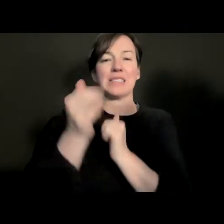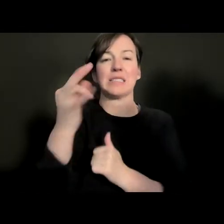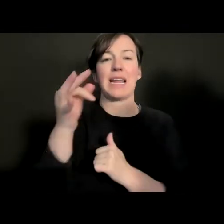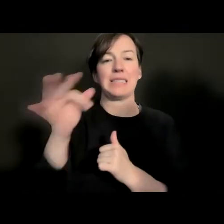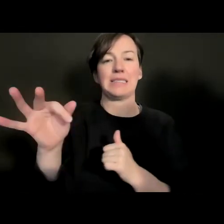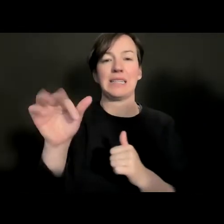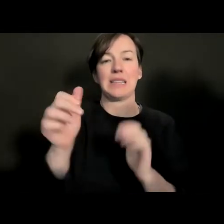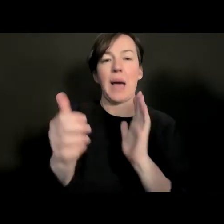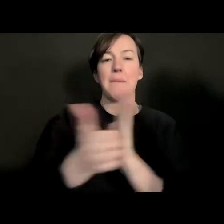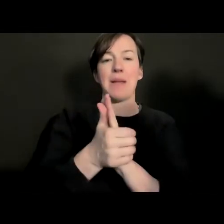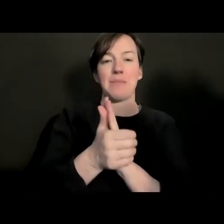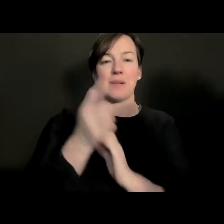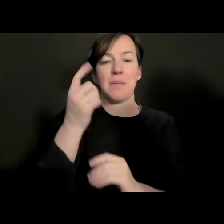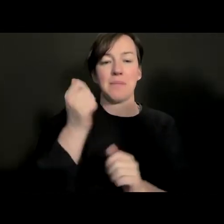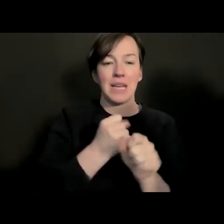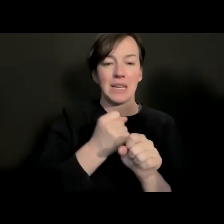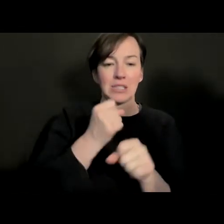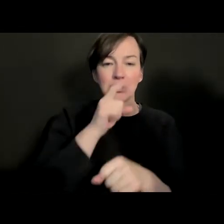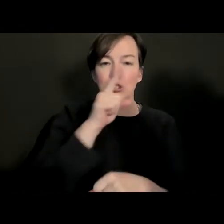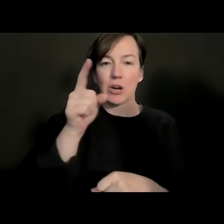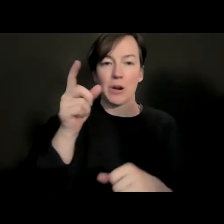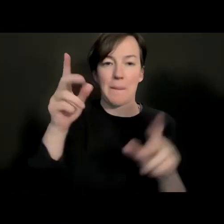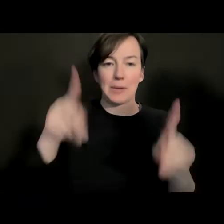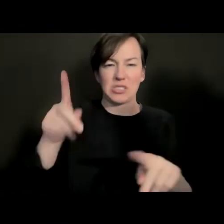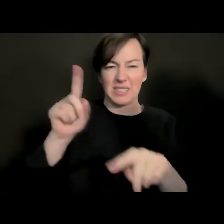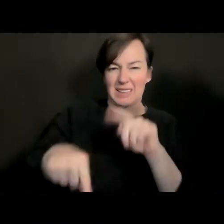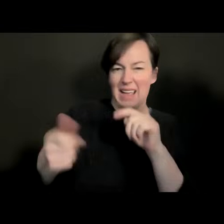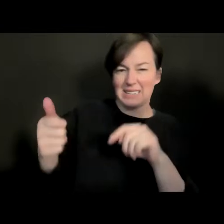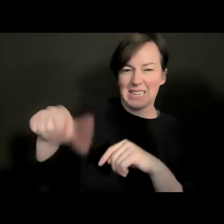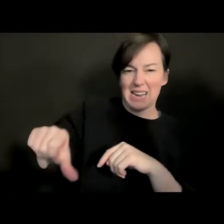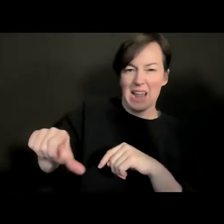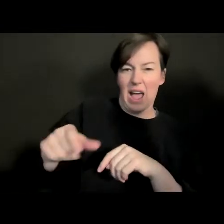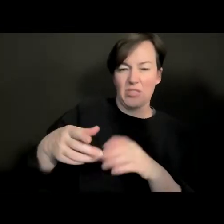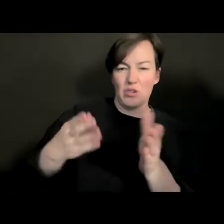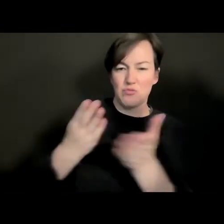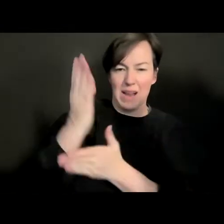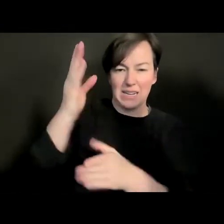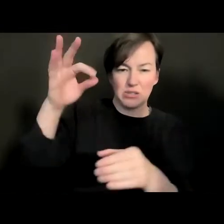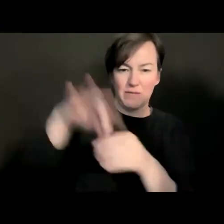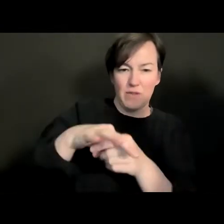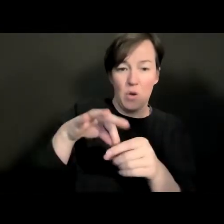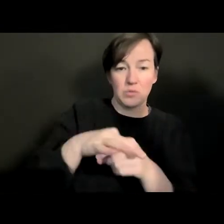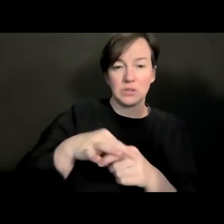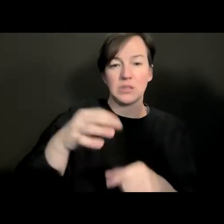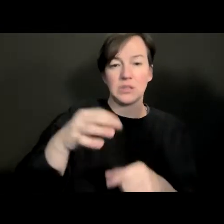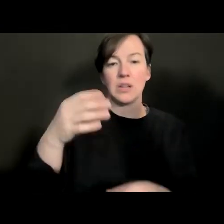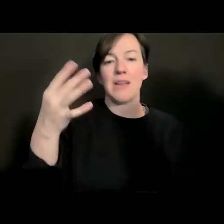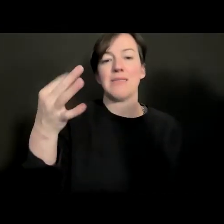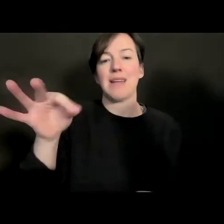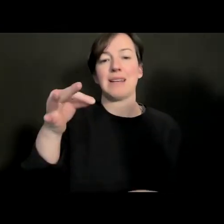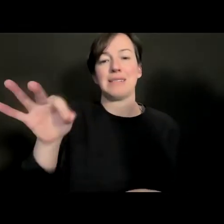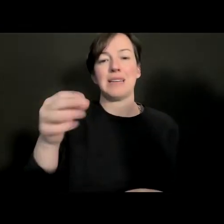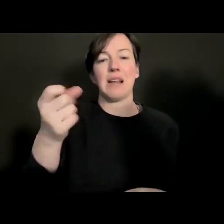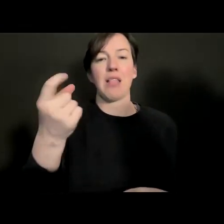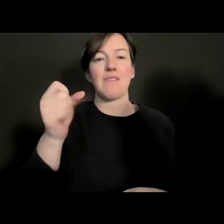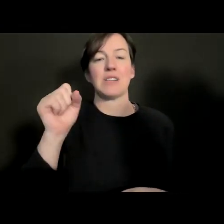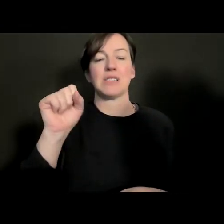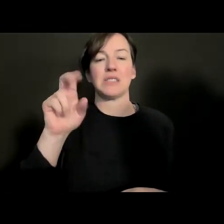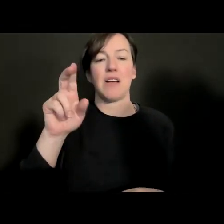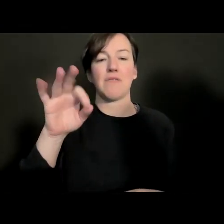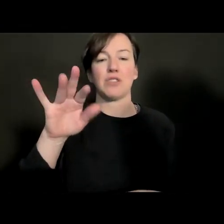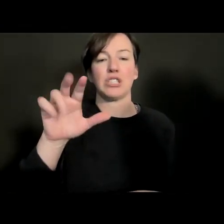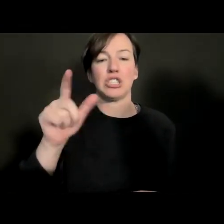be denied a vote on the basis of sex. 9 years earlier, in October of 1911, suffragists in California